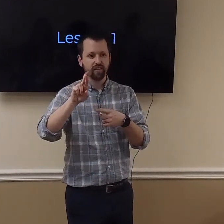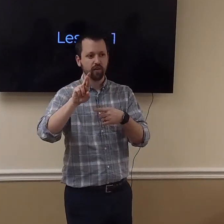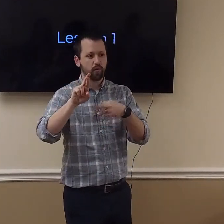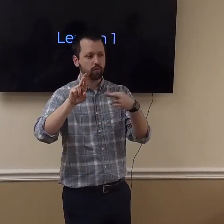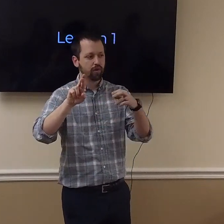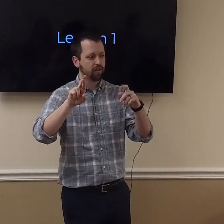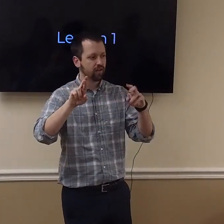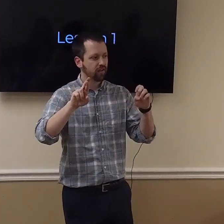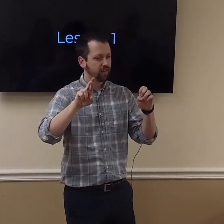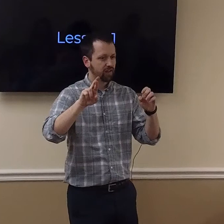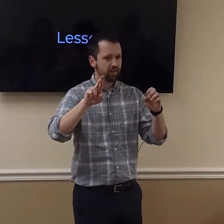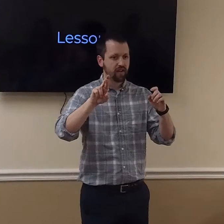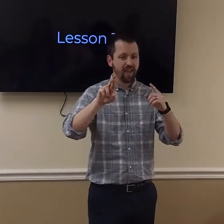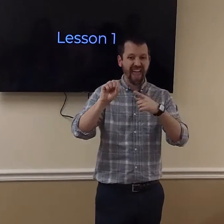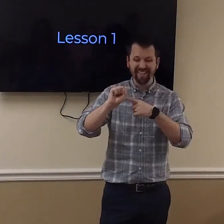like a rope. S,